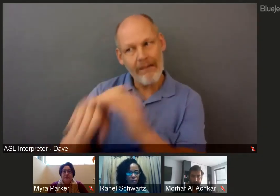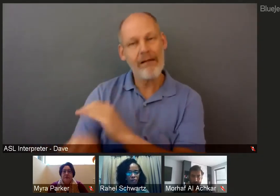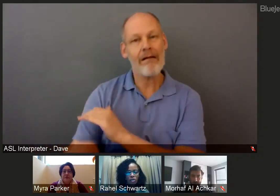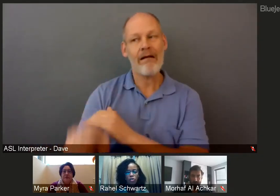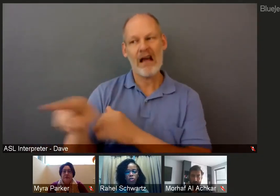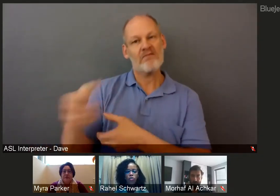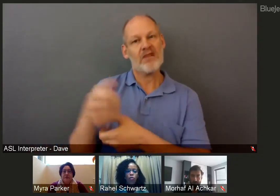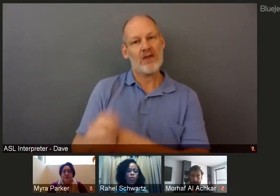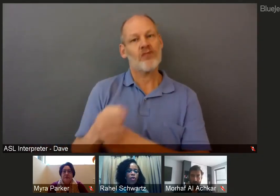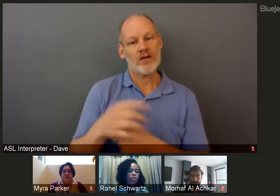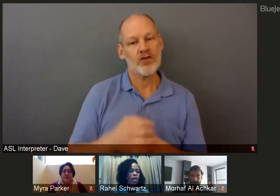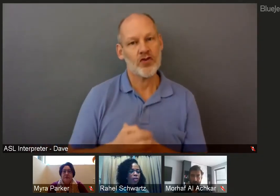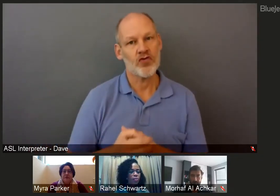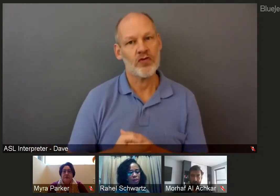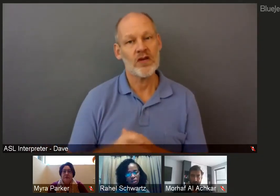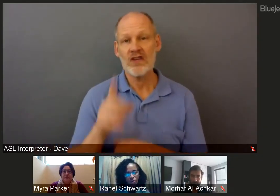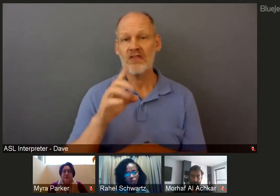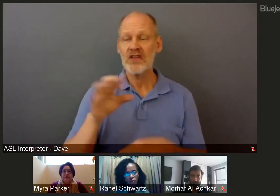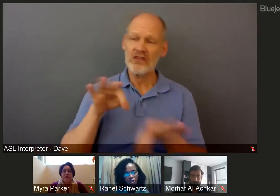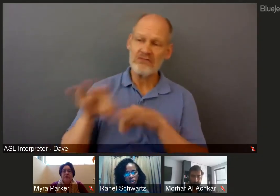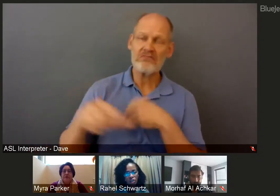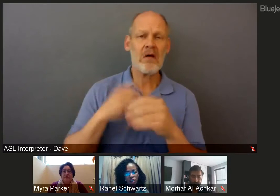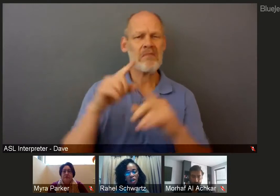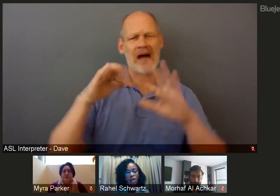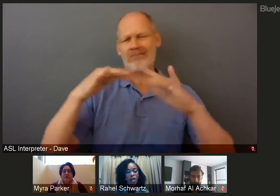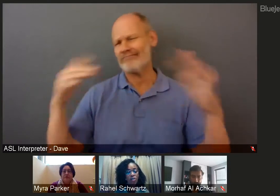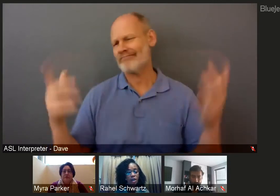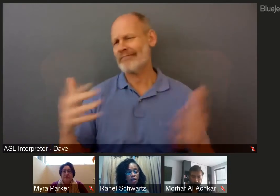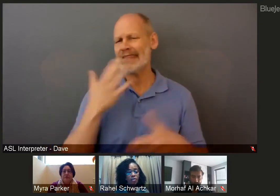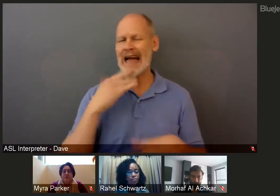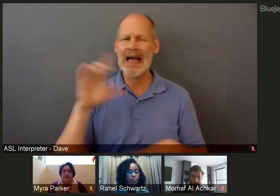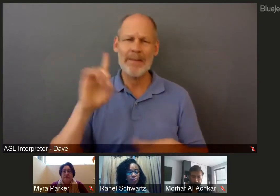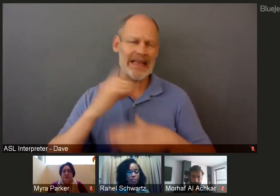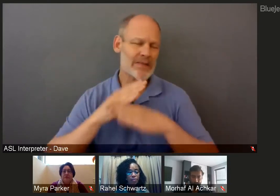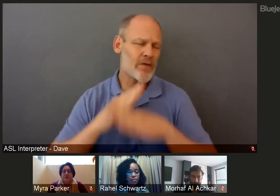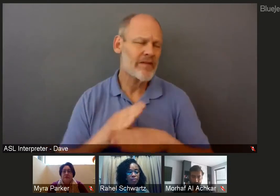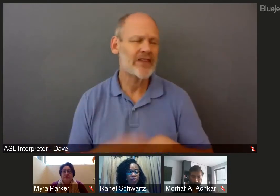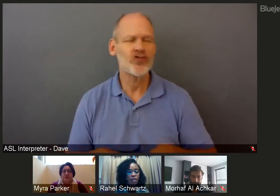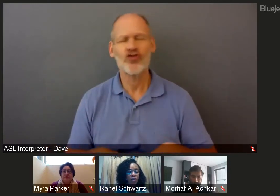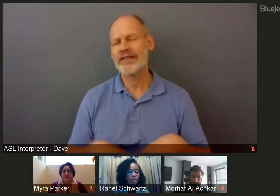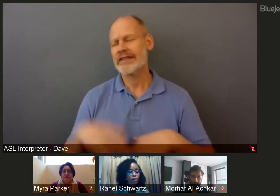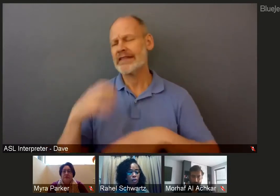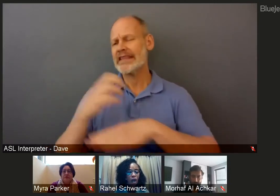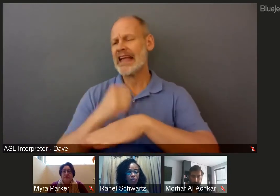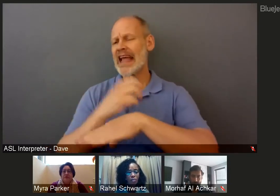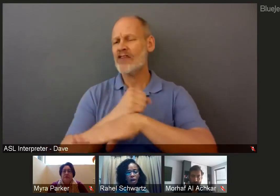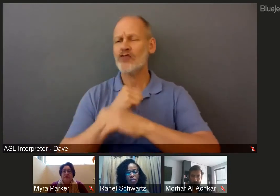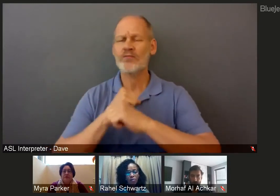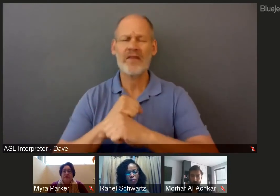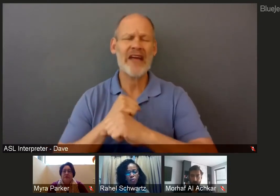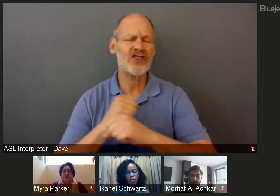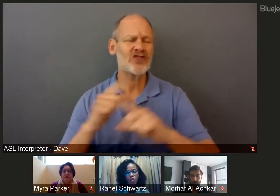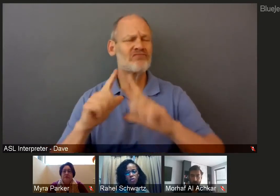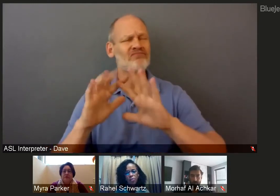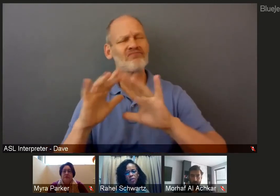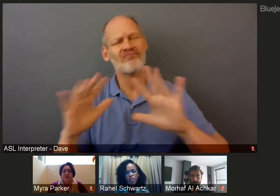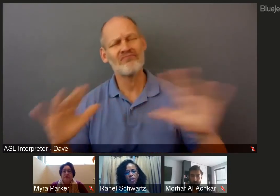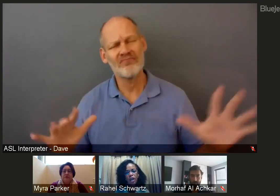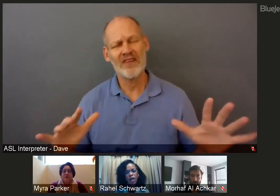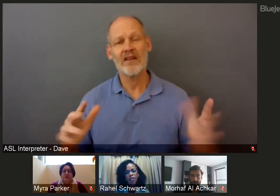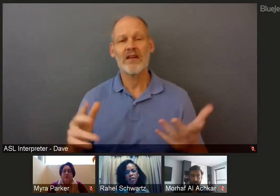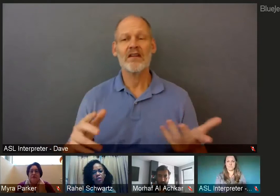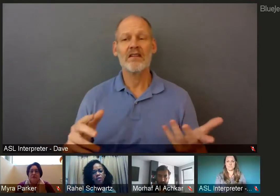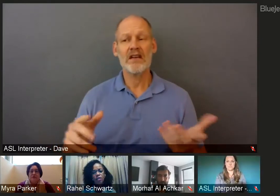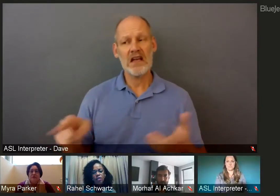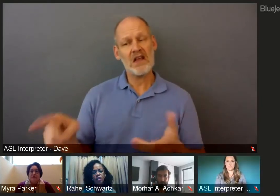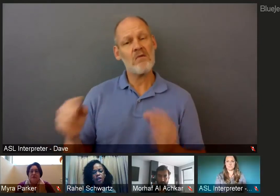cancer prevention or diabetes prevention. Then then you will have a positive response. But